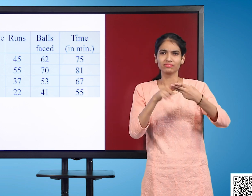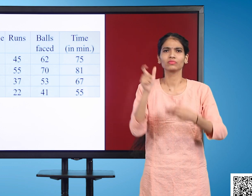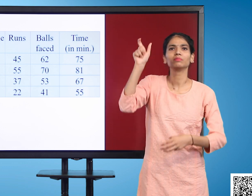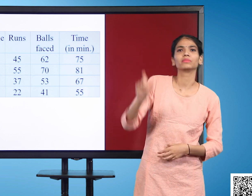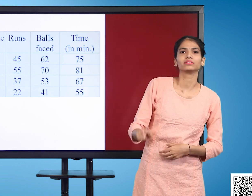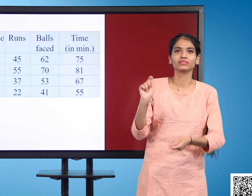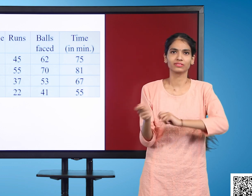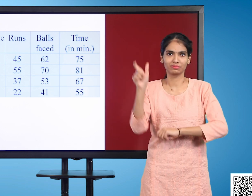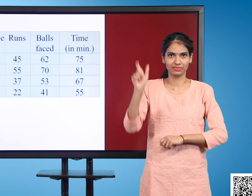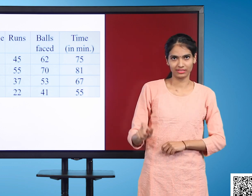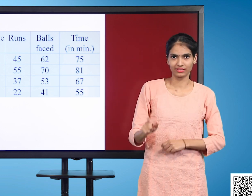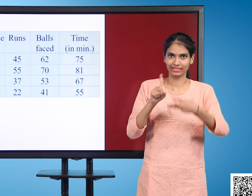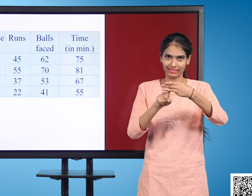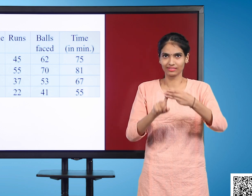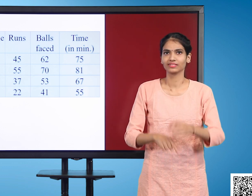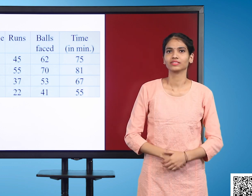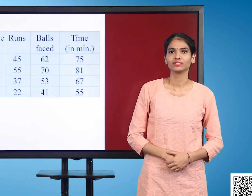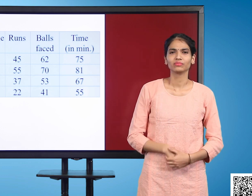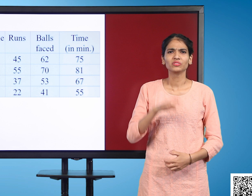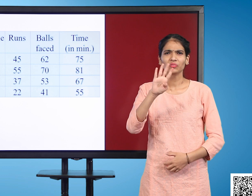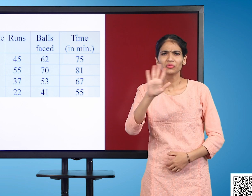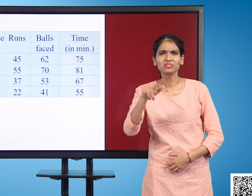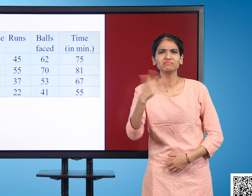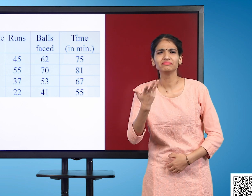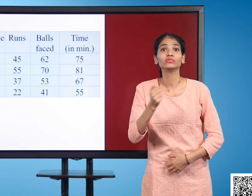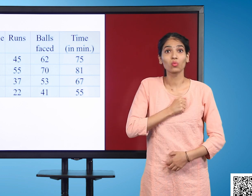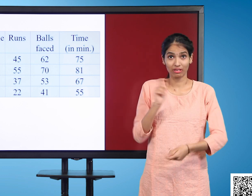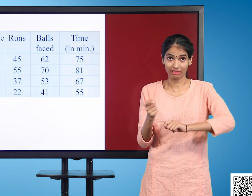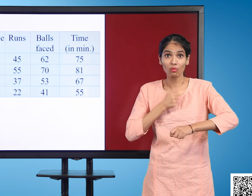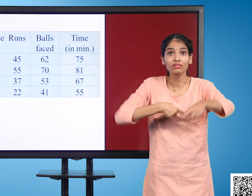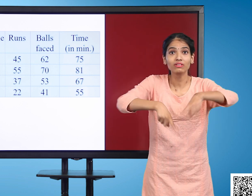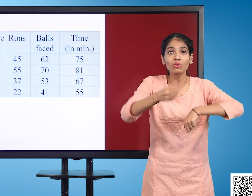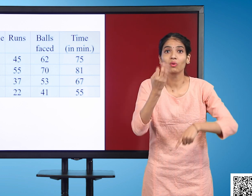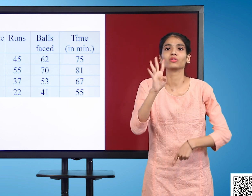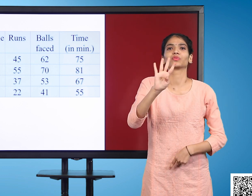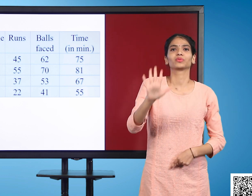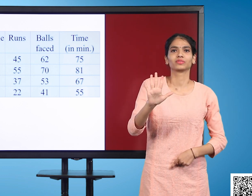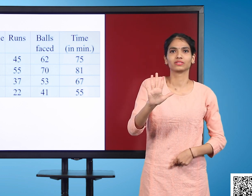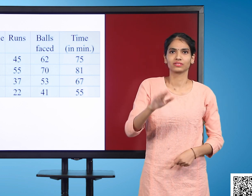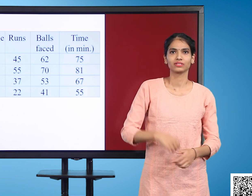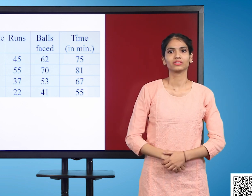F. 55, 70, 81. G.